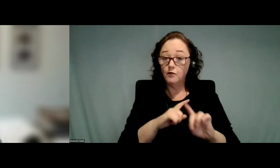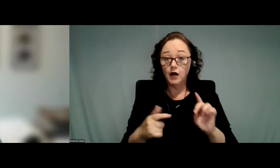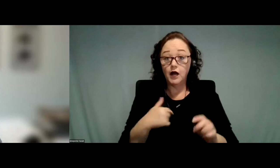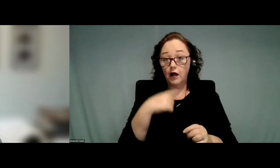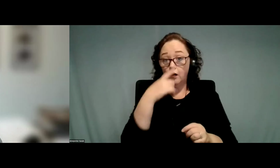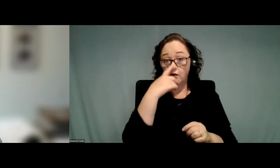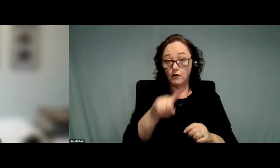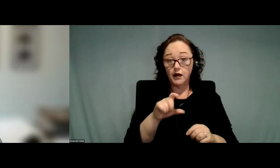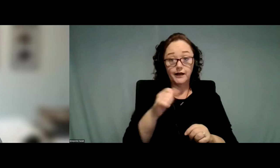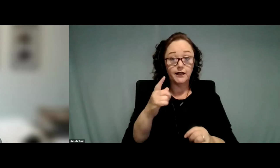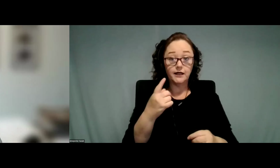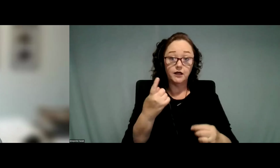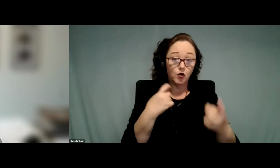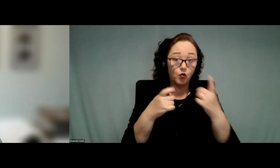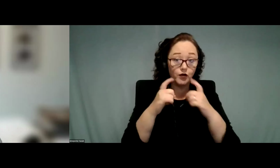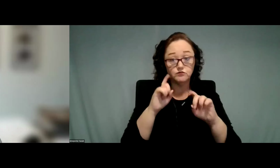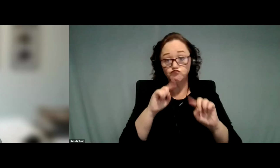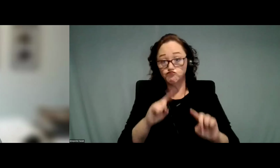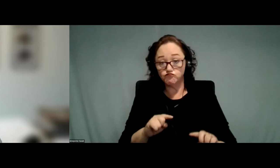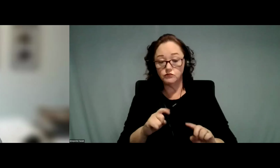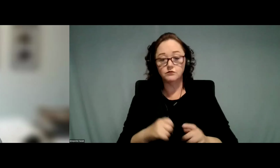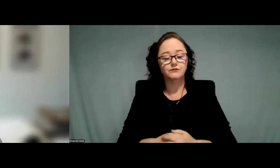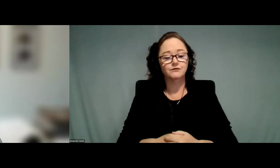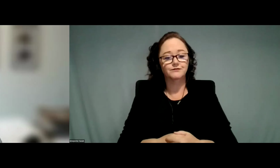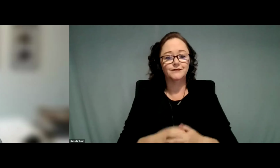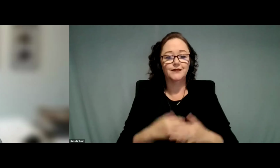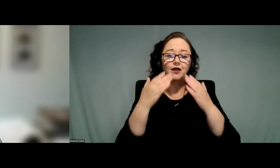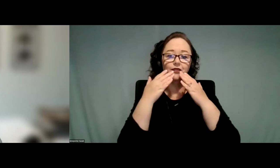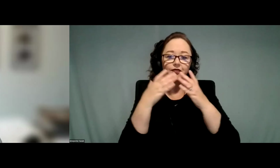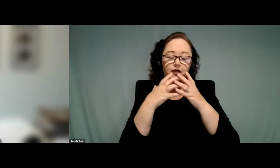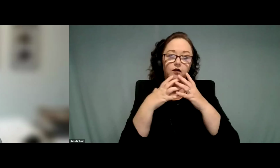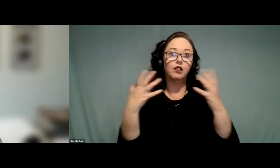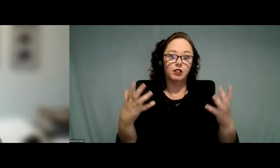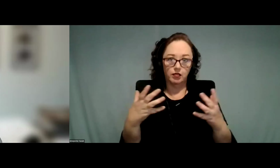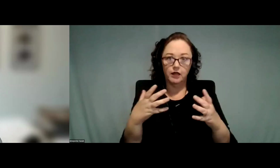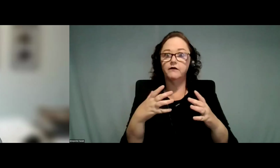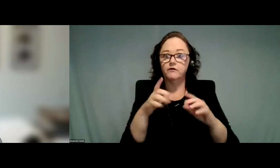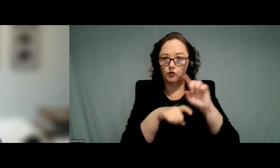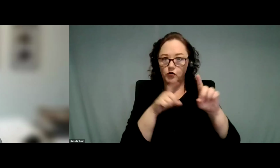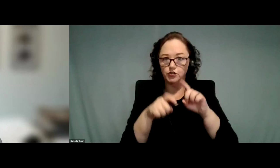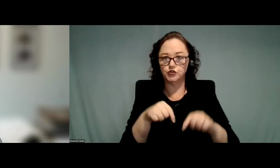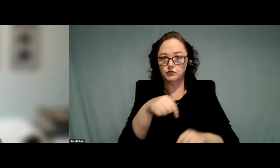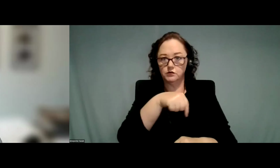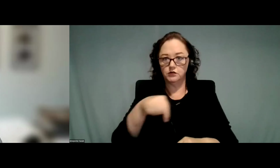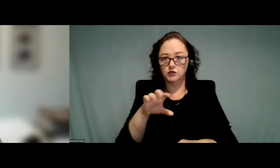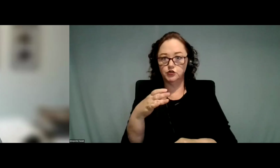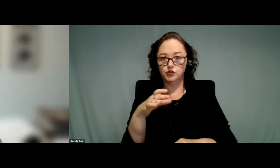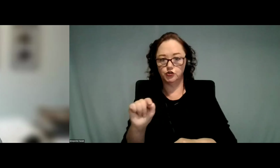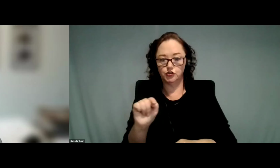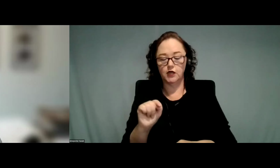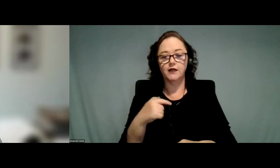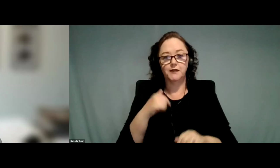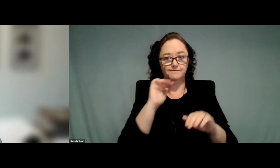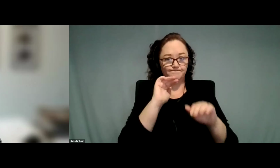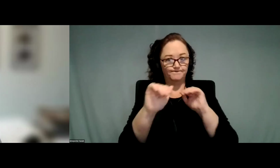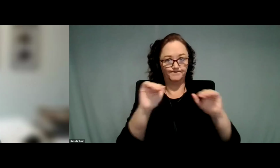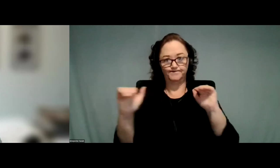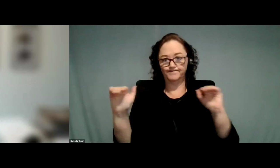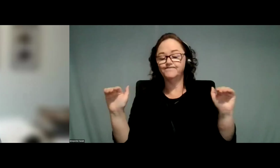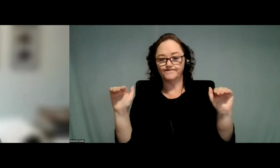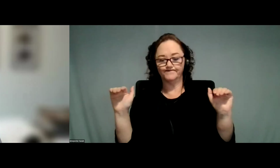Thank you so much, Mary Kay. There are a bunch of questions in the chat, and I think what I'll do is just remind everyone as we bring it to our